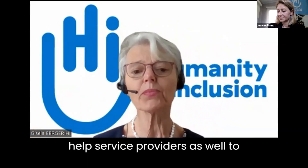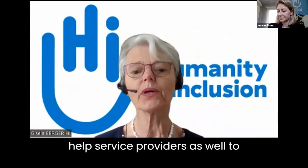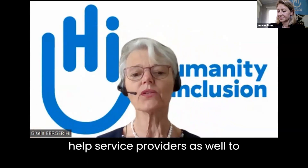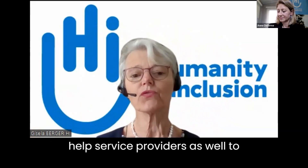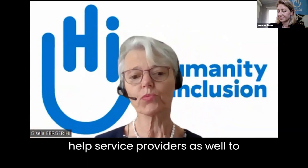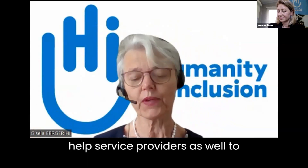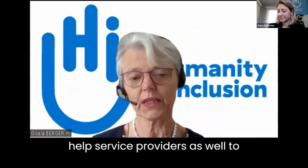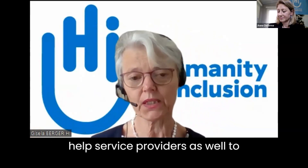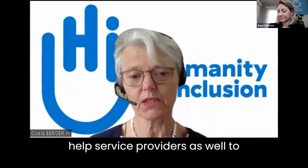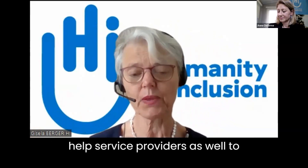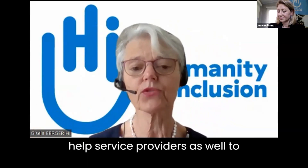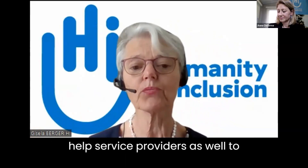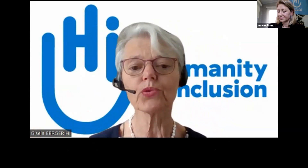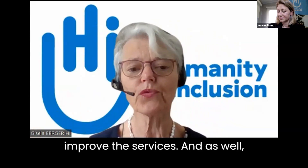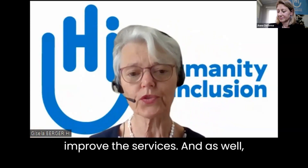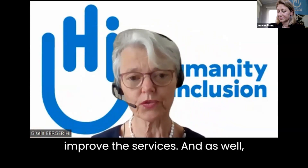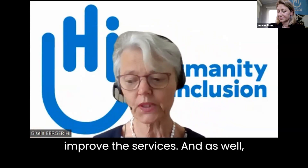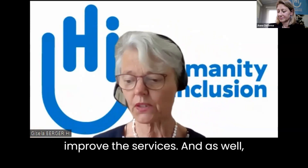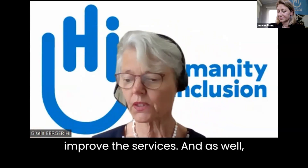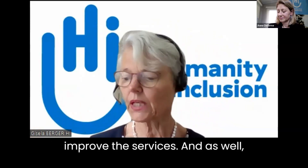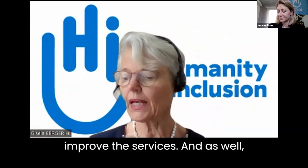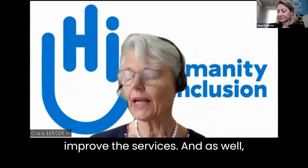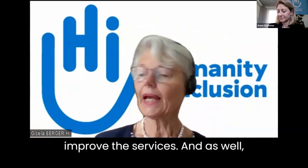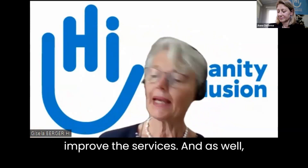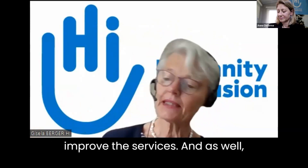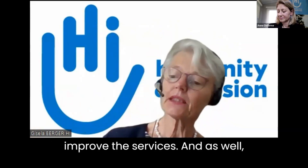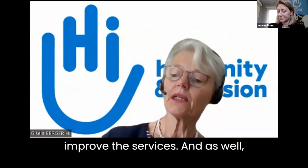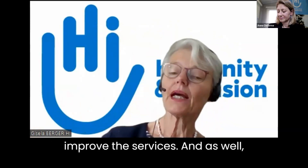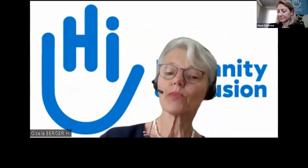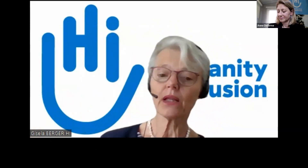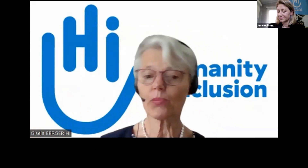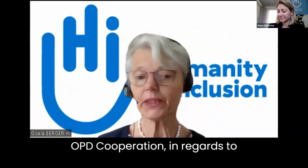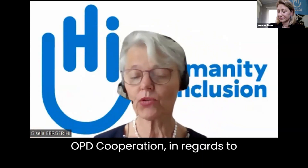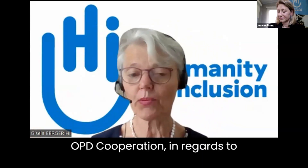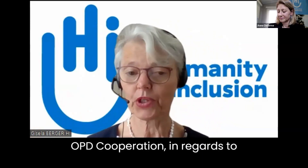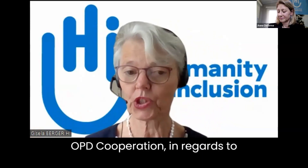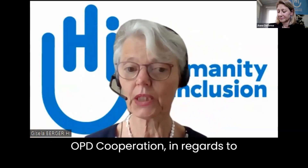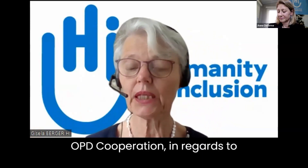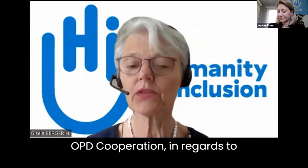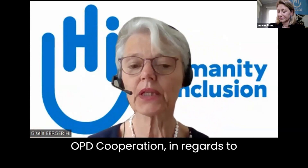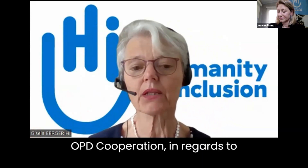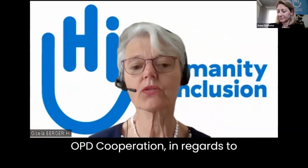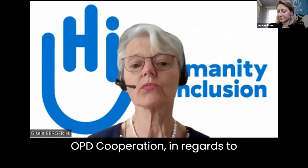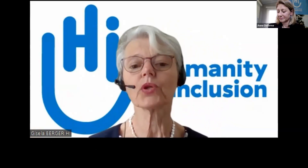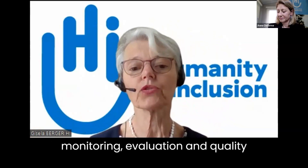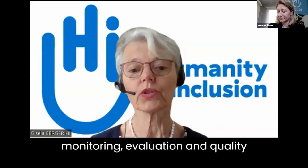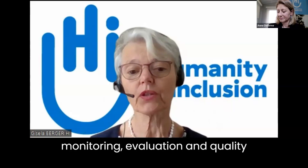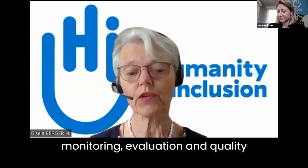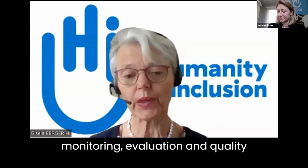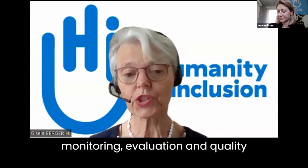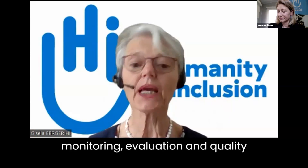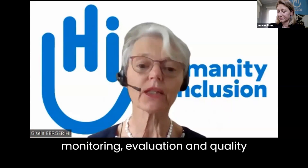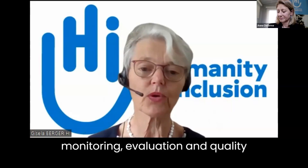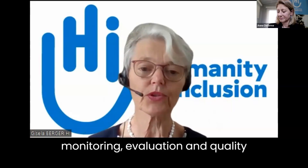to help service providers as well to improve the services. And as well, OPD cooperation in regards to